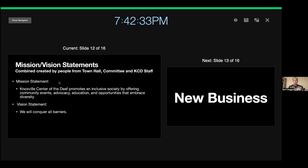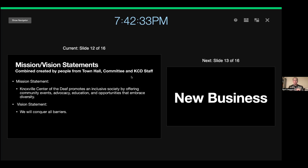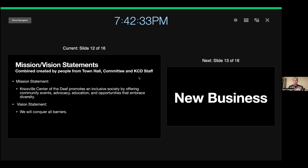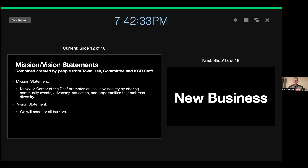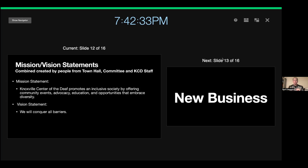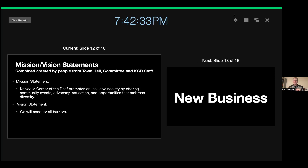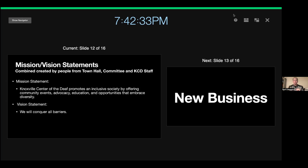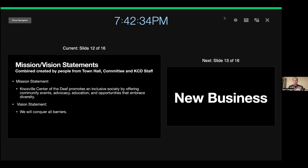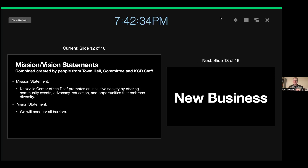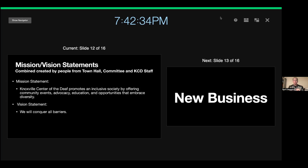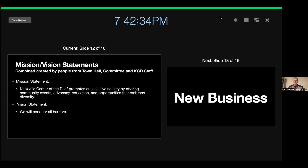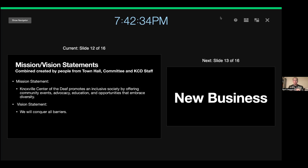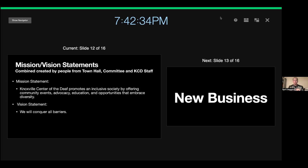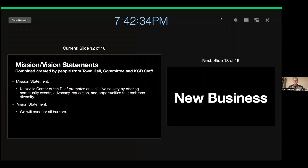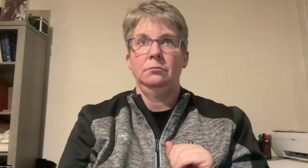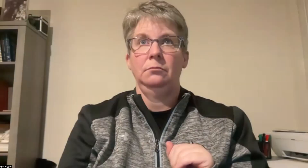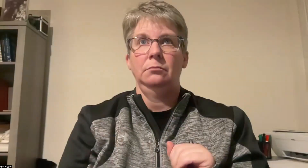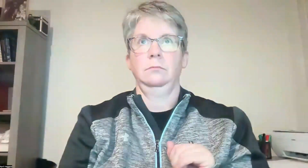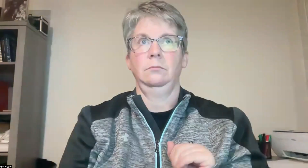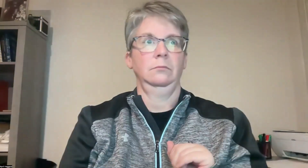Put together and